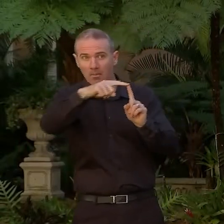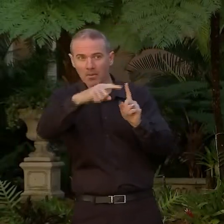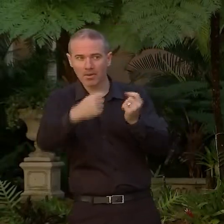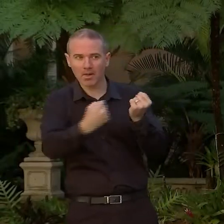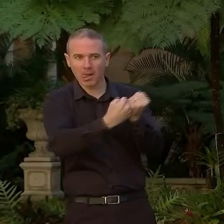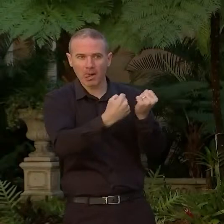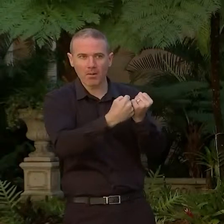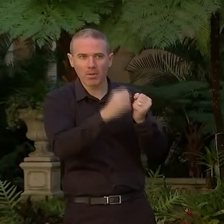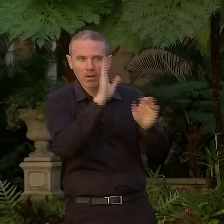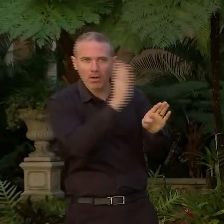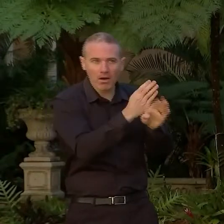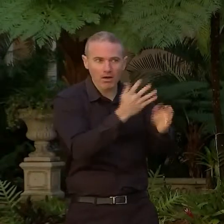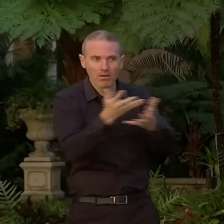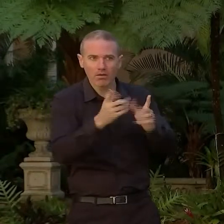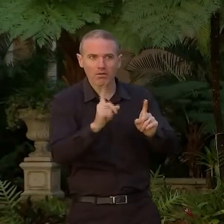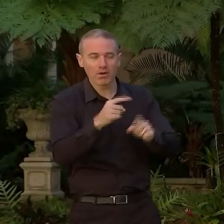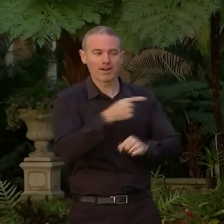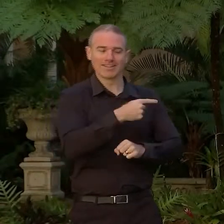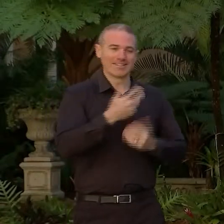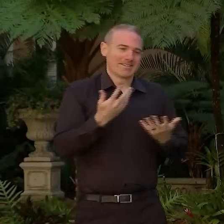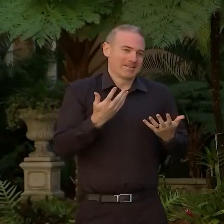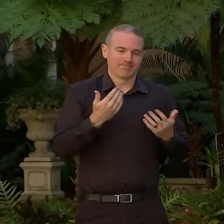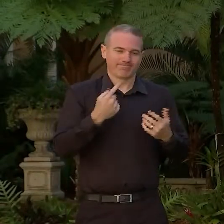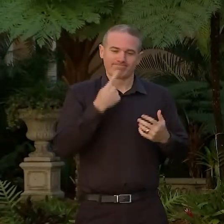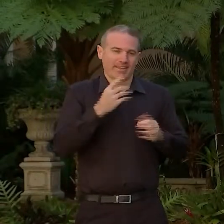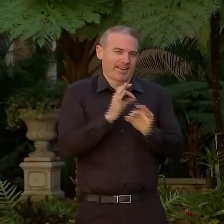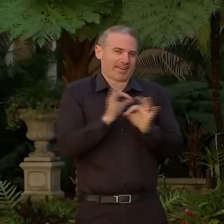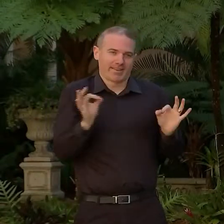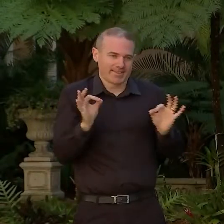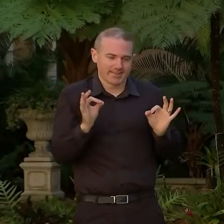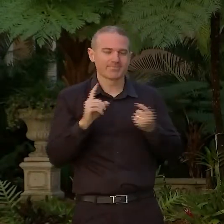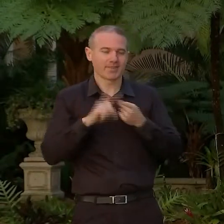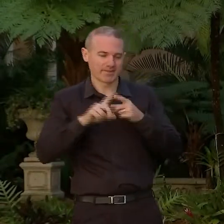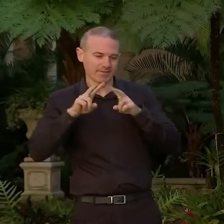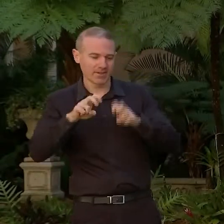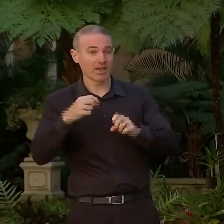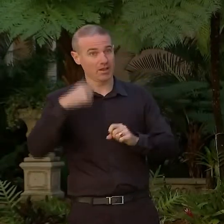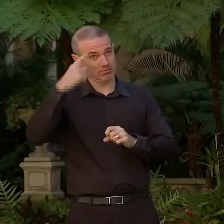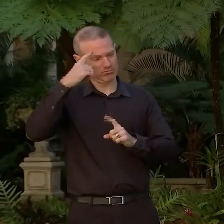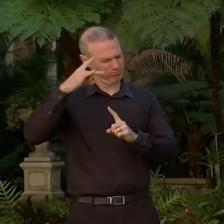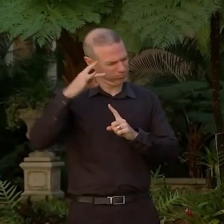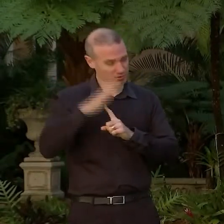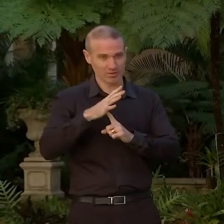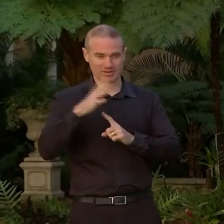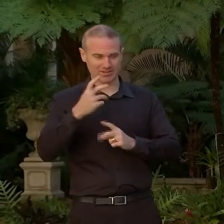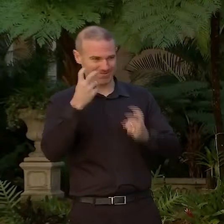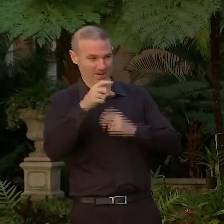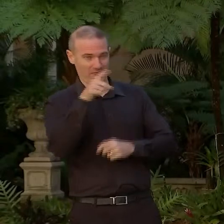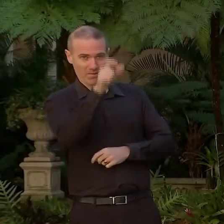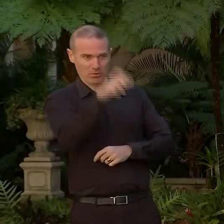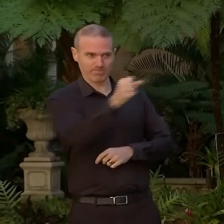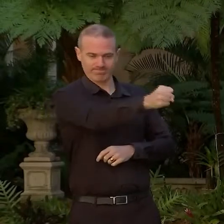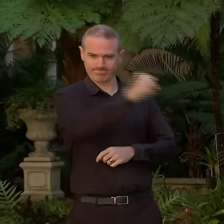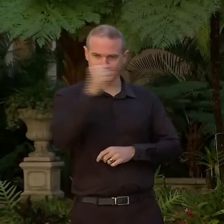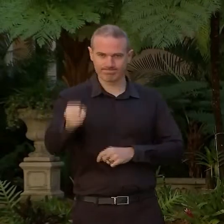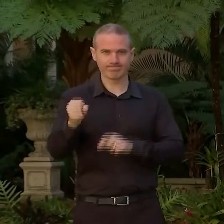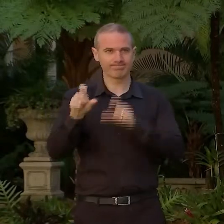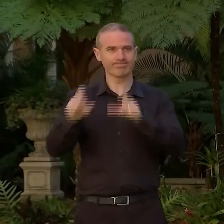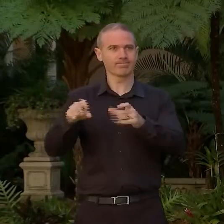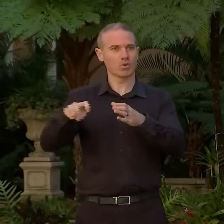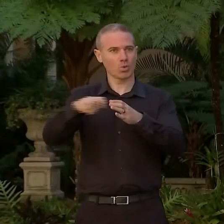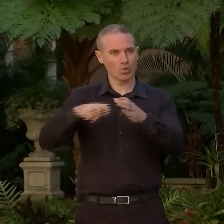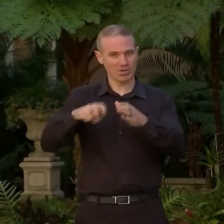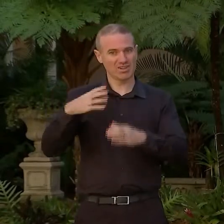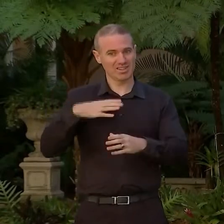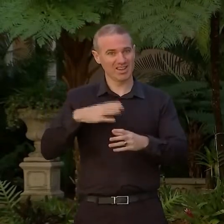into the investigation's unfolding. Our priority is to locate this person, get her back into quarantine, make sure she has another test